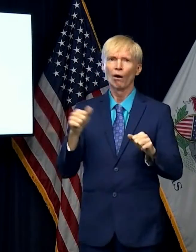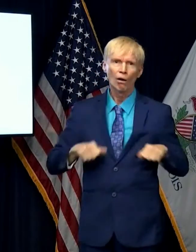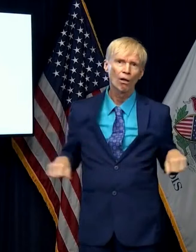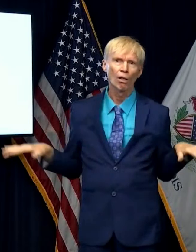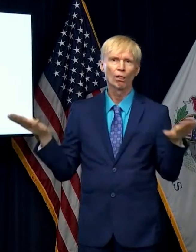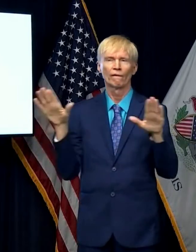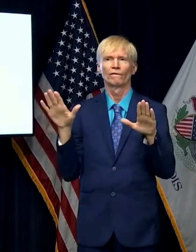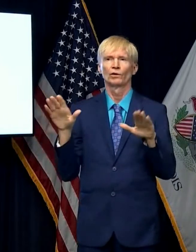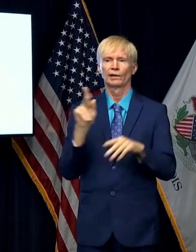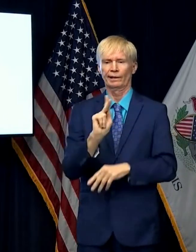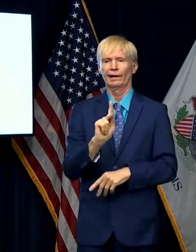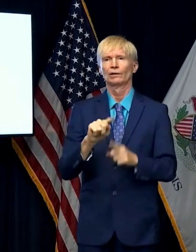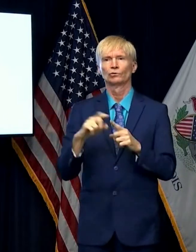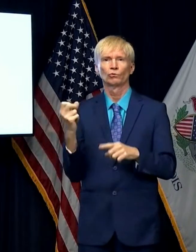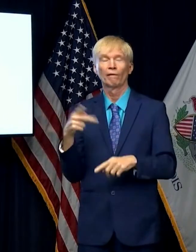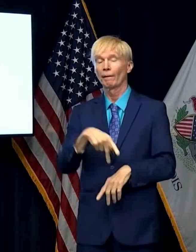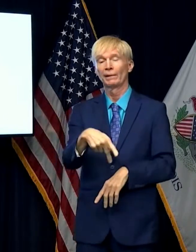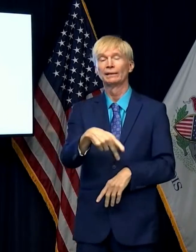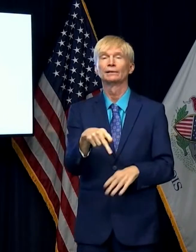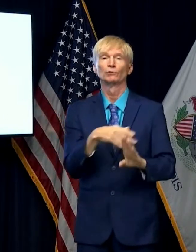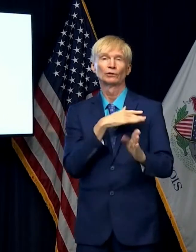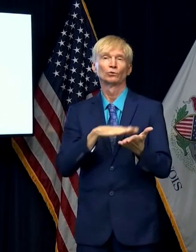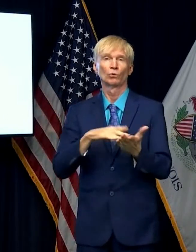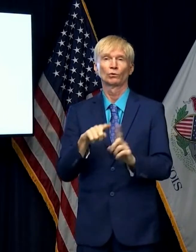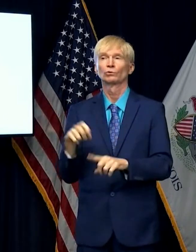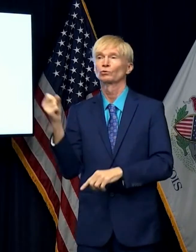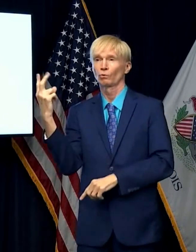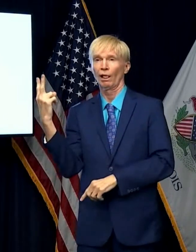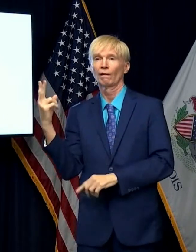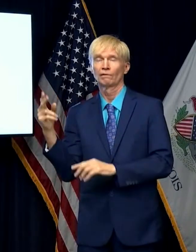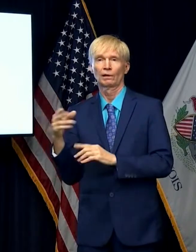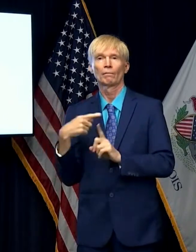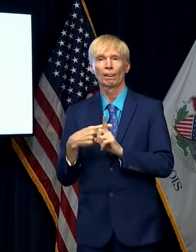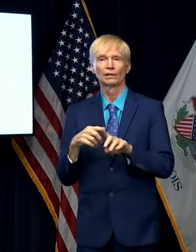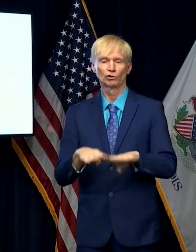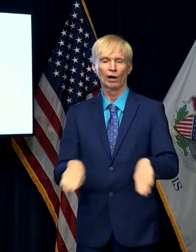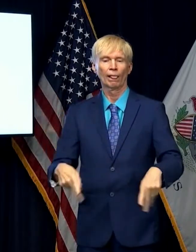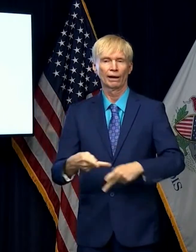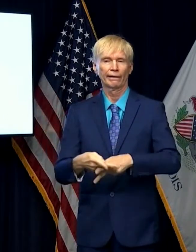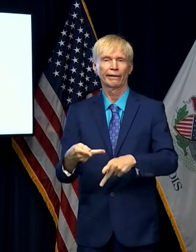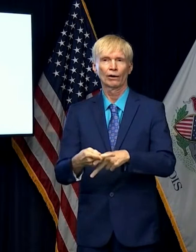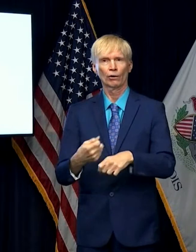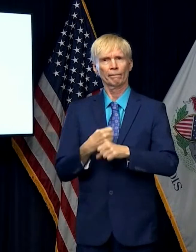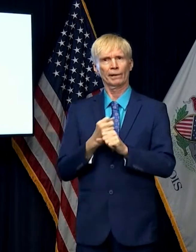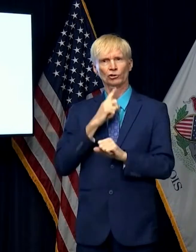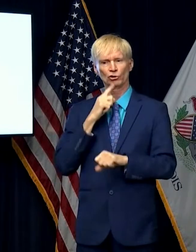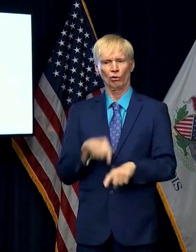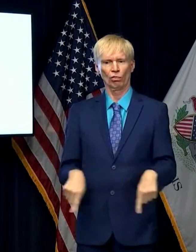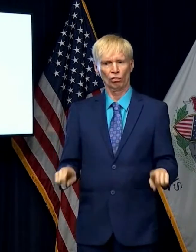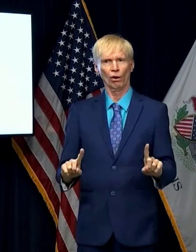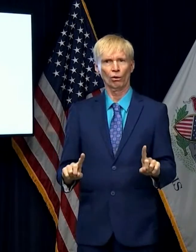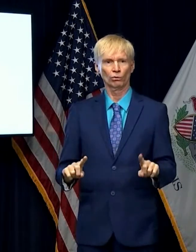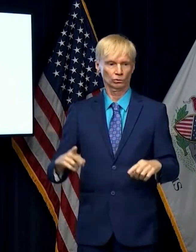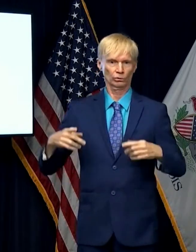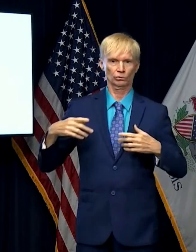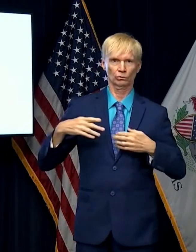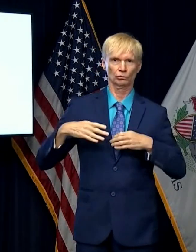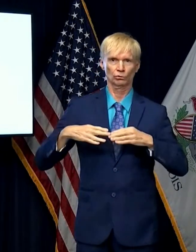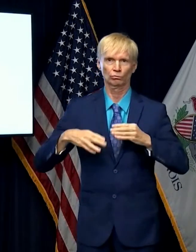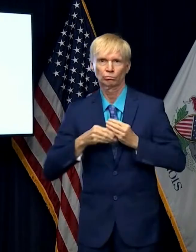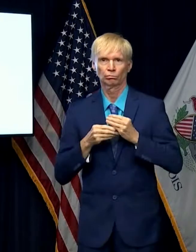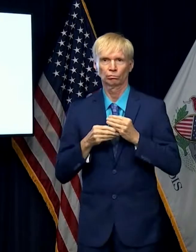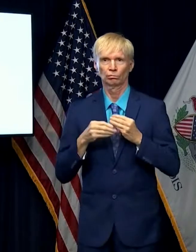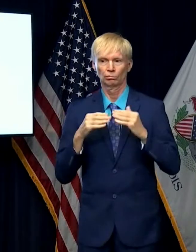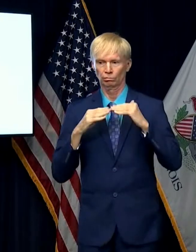across our K-12 schools, our P-12 schools, and childcare to make sure that we're keeping those children, the unvaccinated as well